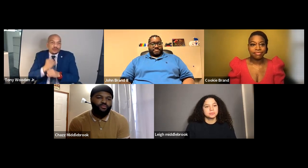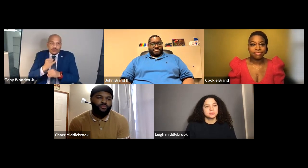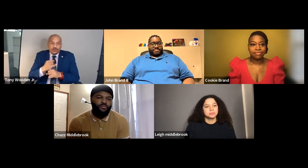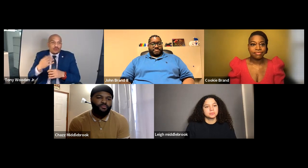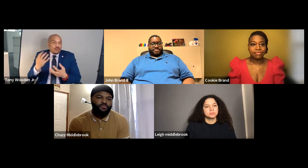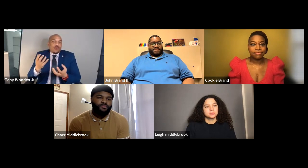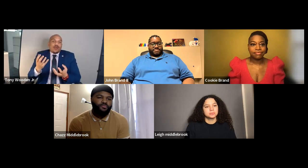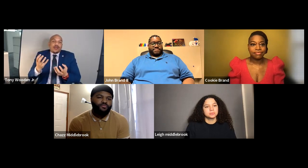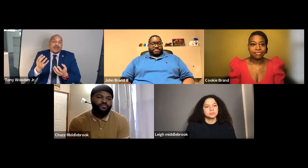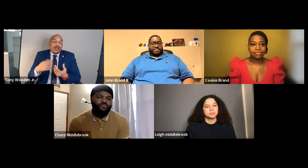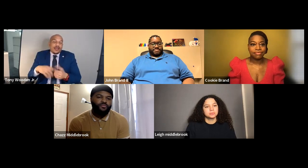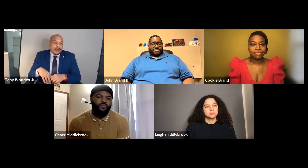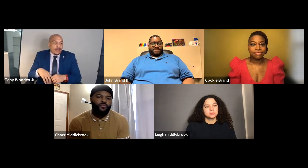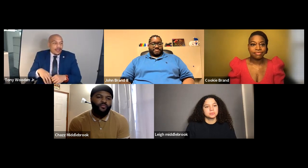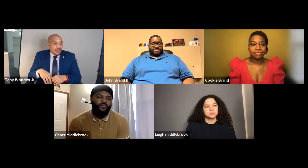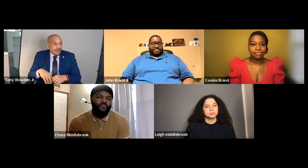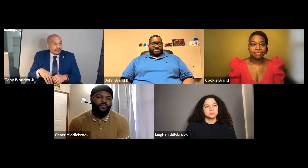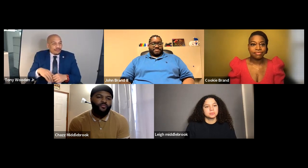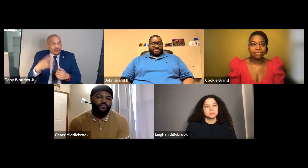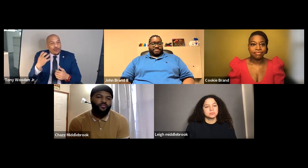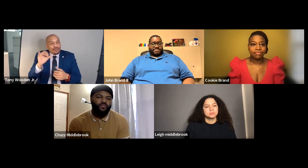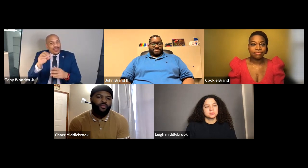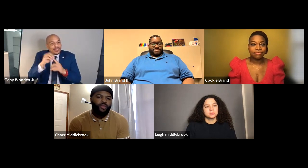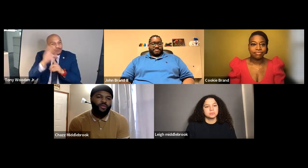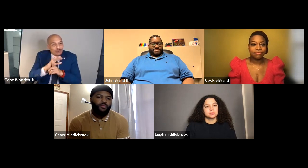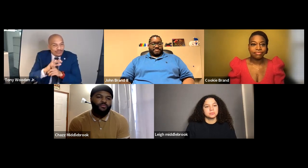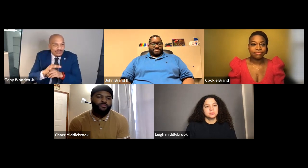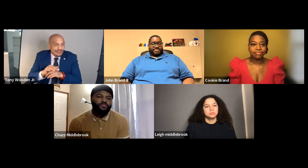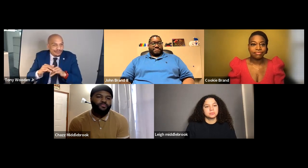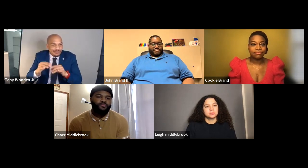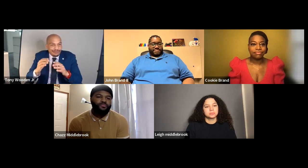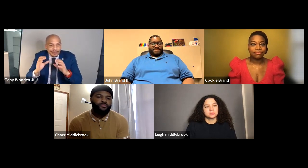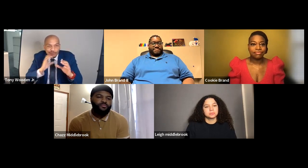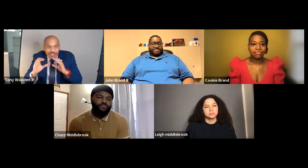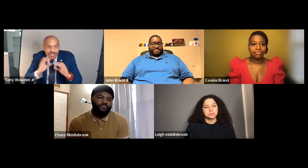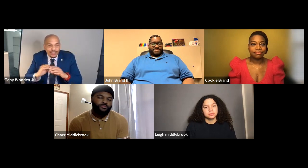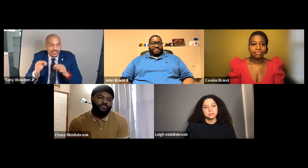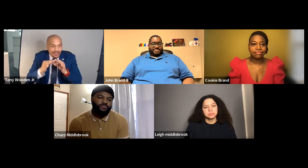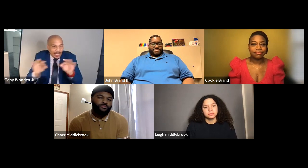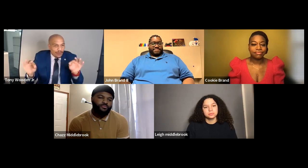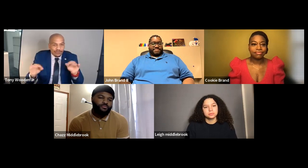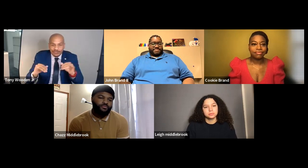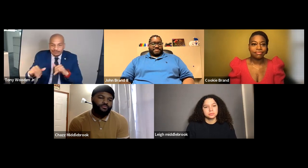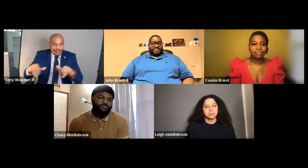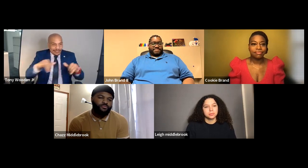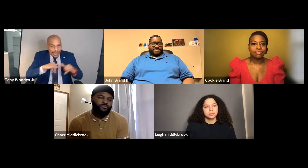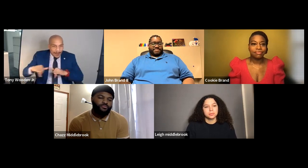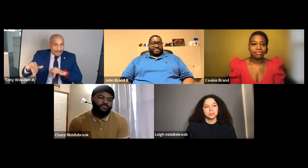I didn't go to deaf school, even though I desperately wanted to go to the deaf school. And I wanted that exposure and the communication